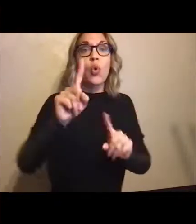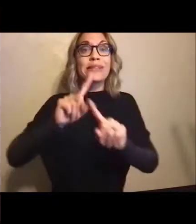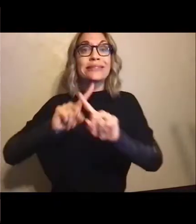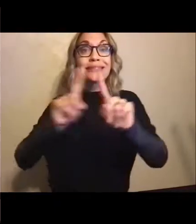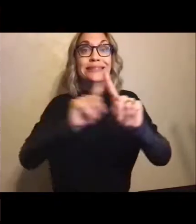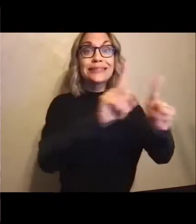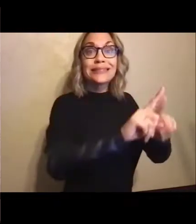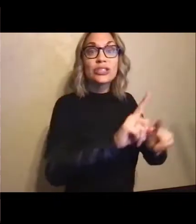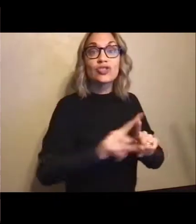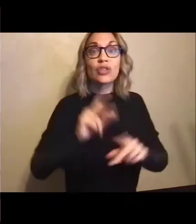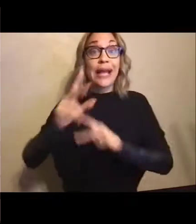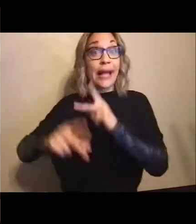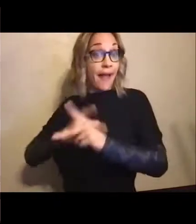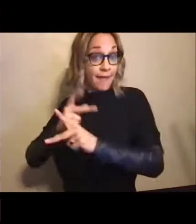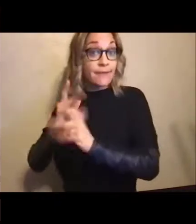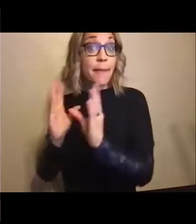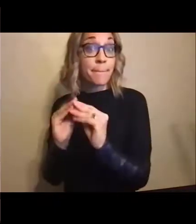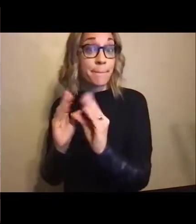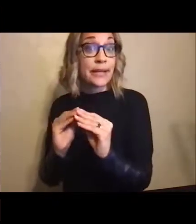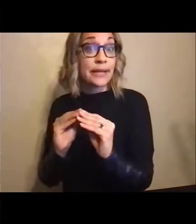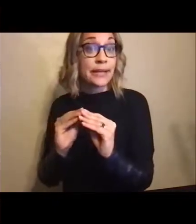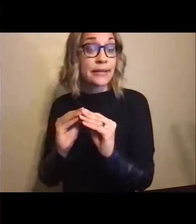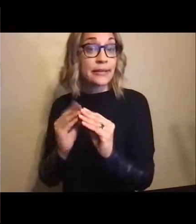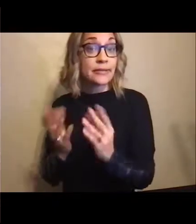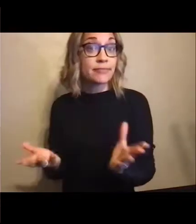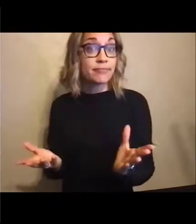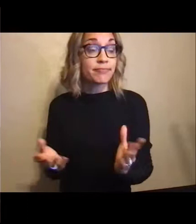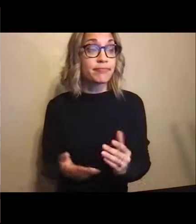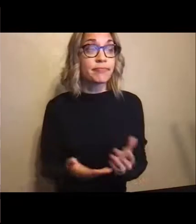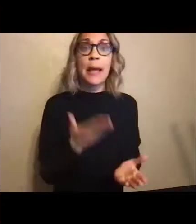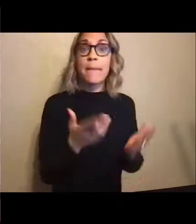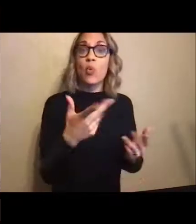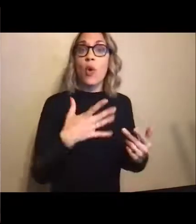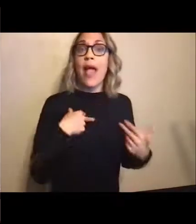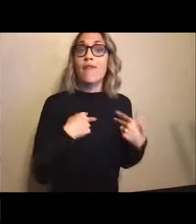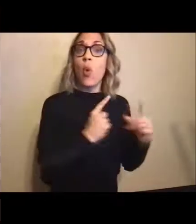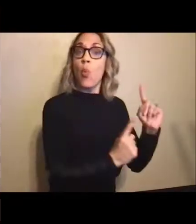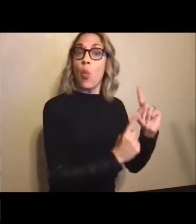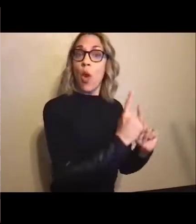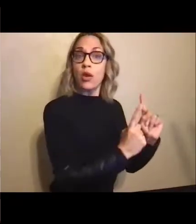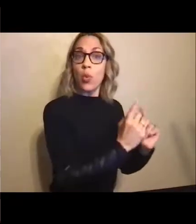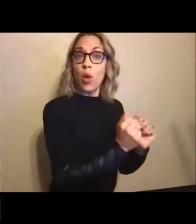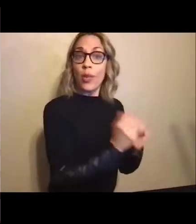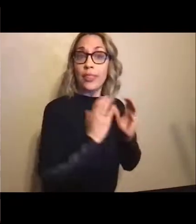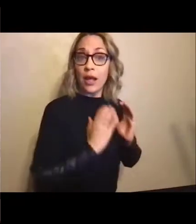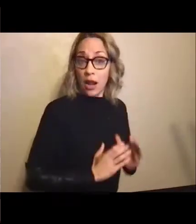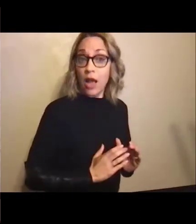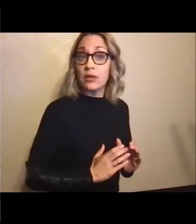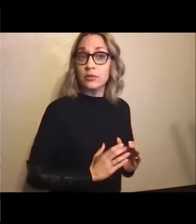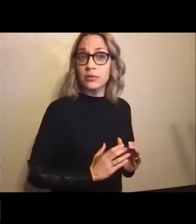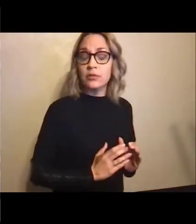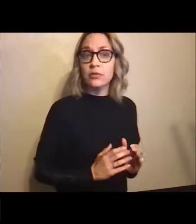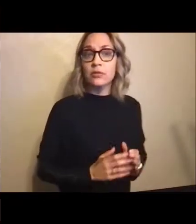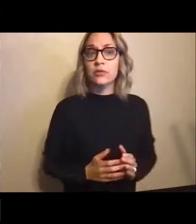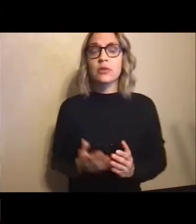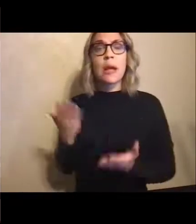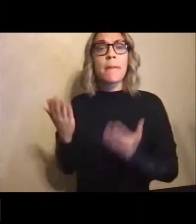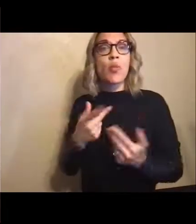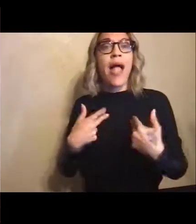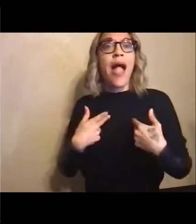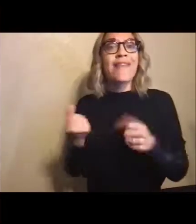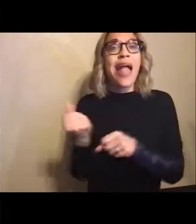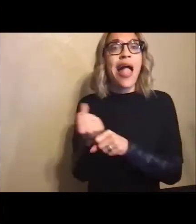So Calendly is awesome. You can put down all of the different kind of meetings that you have. Perhaps you've got one-on-ones